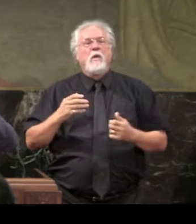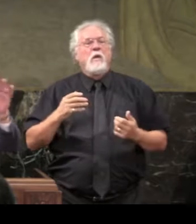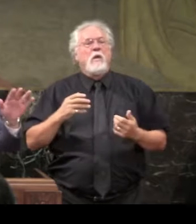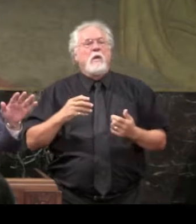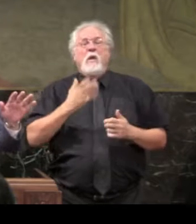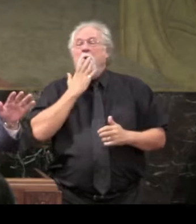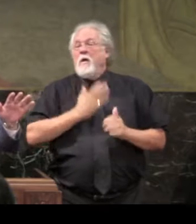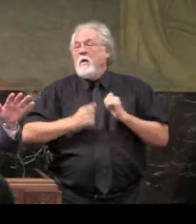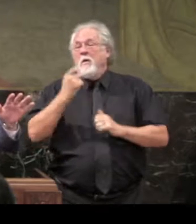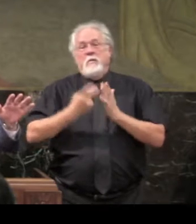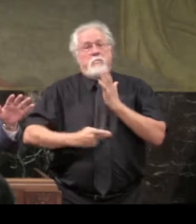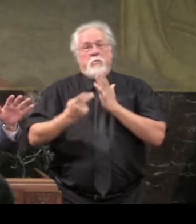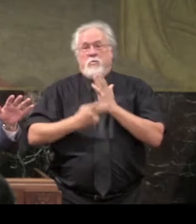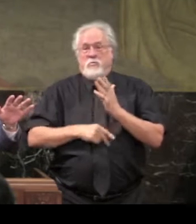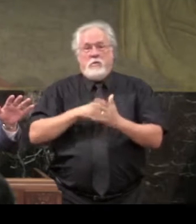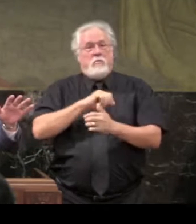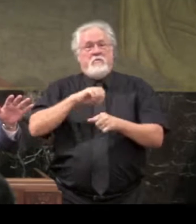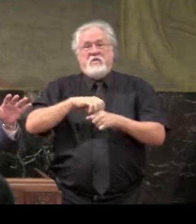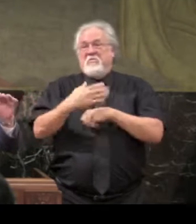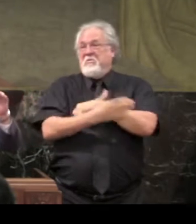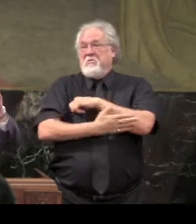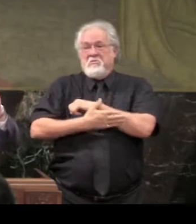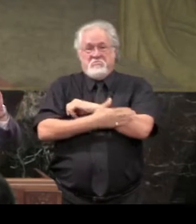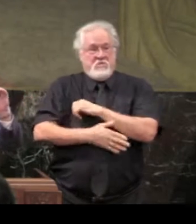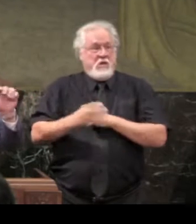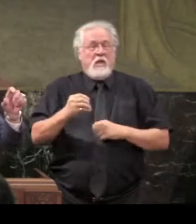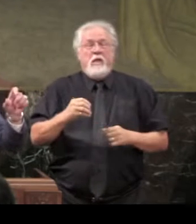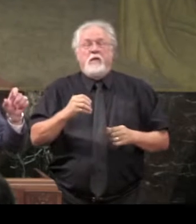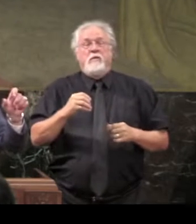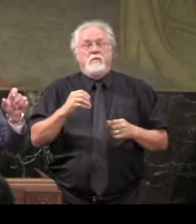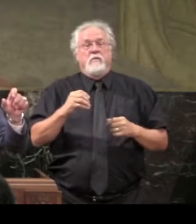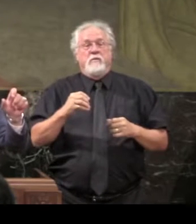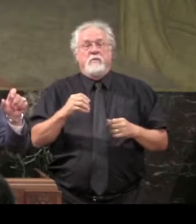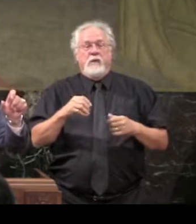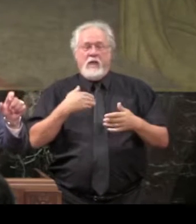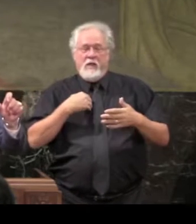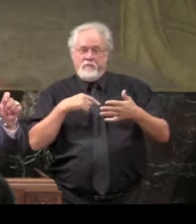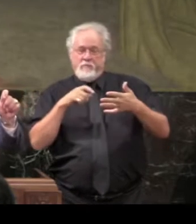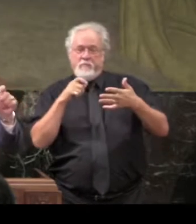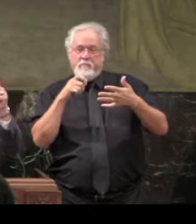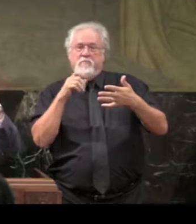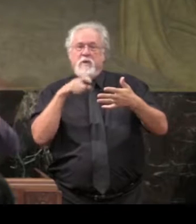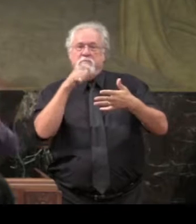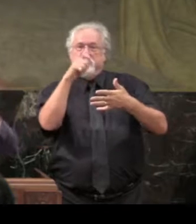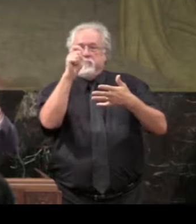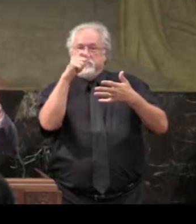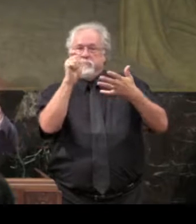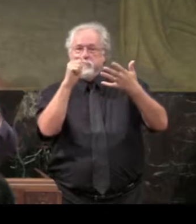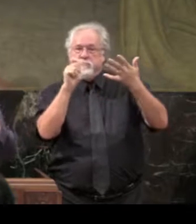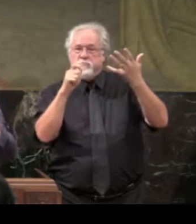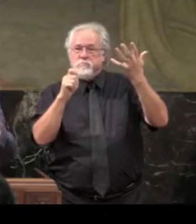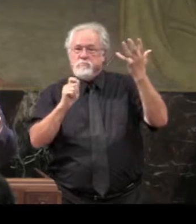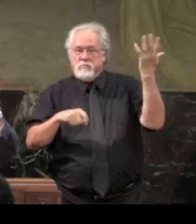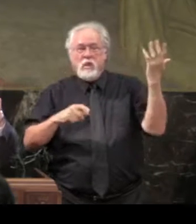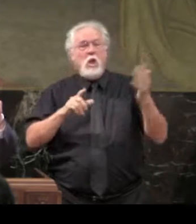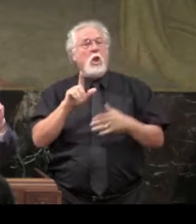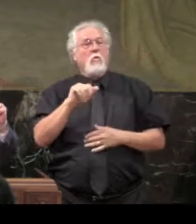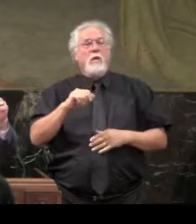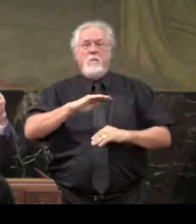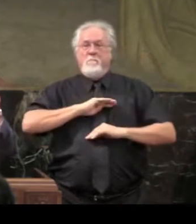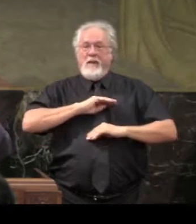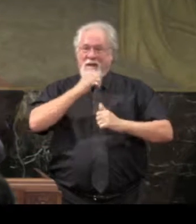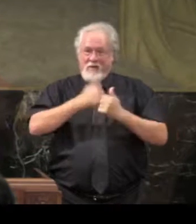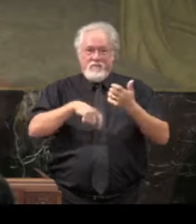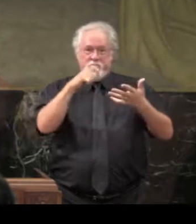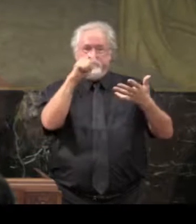is the best program of its type in the country, and there are certain benchmarks that you have to meet. And Louisiana has met every